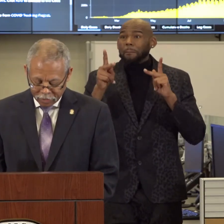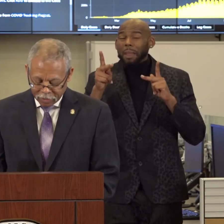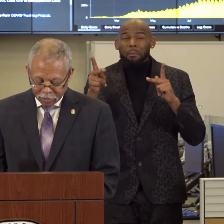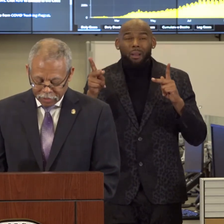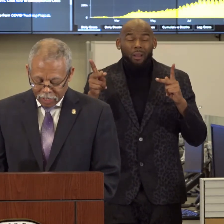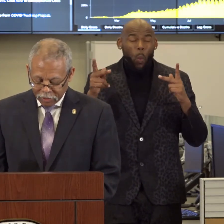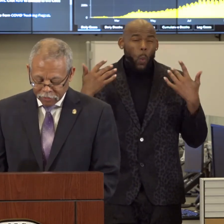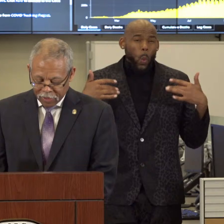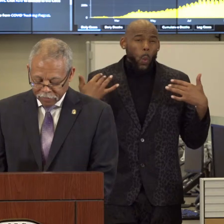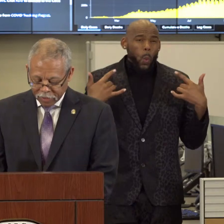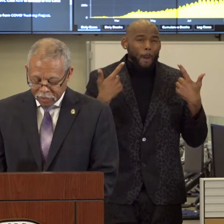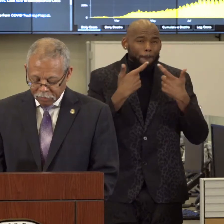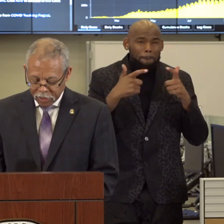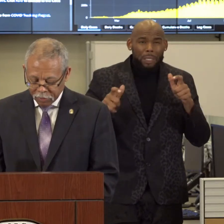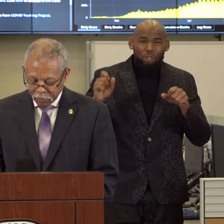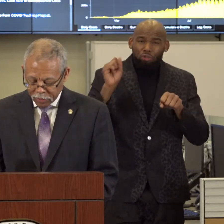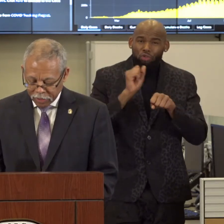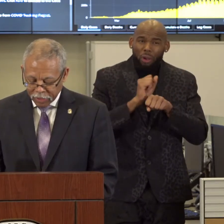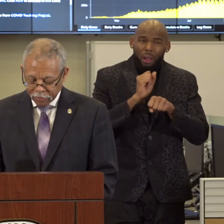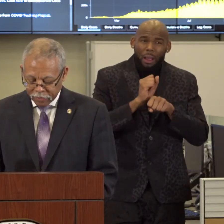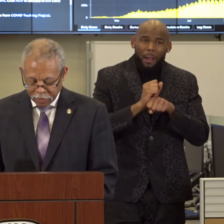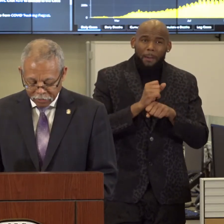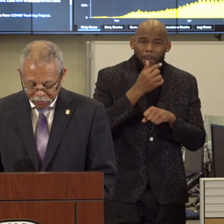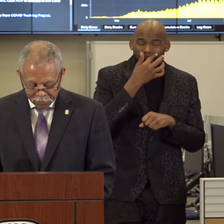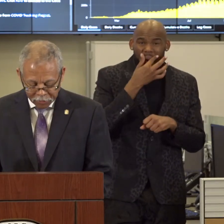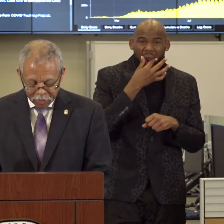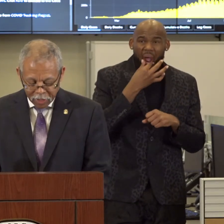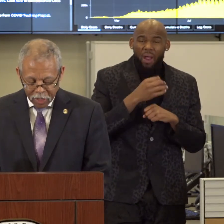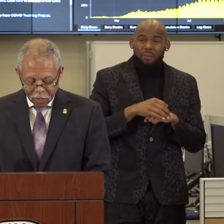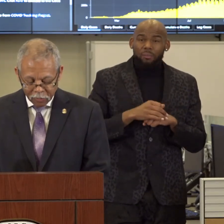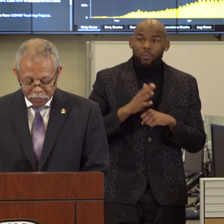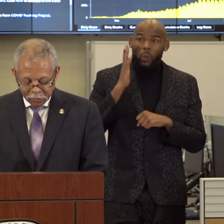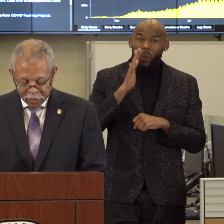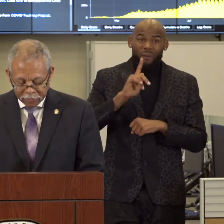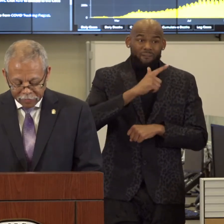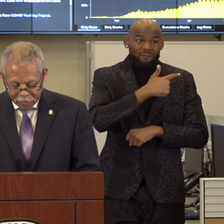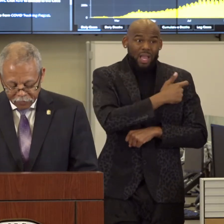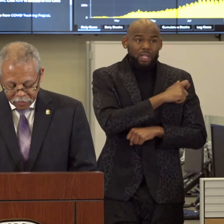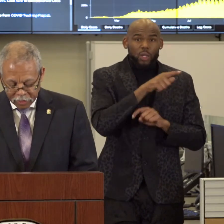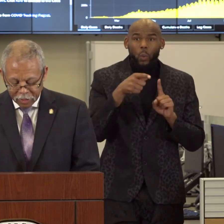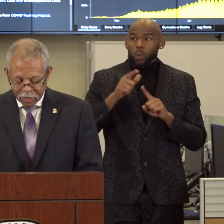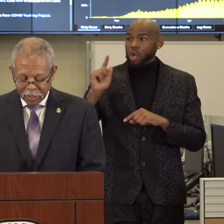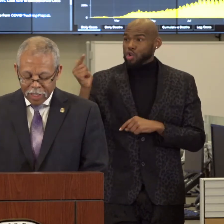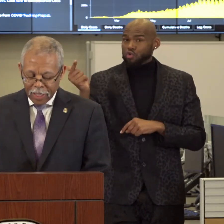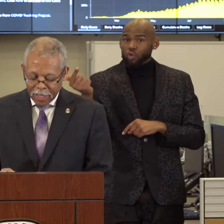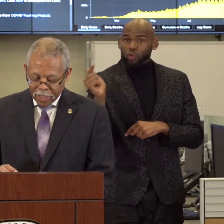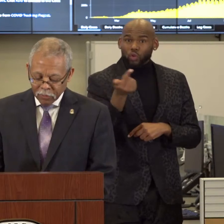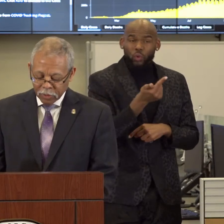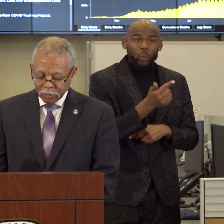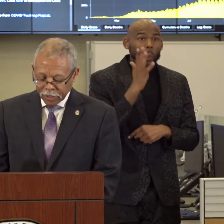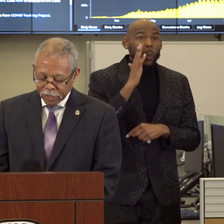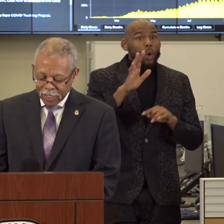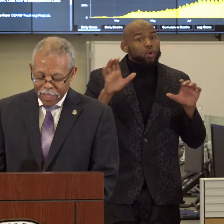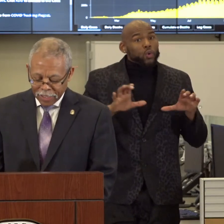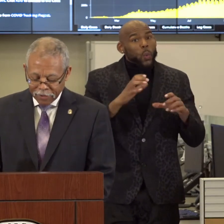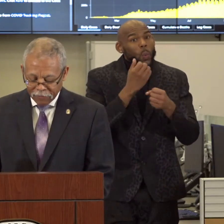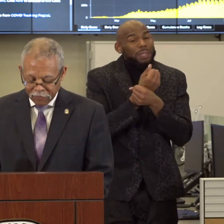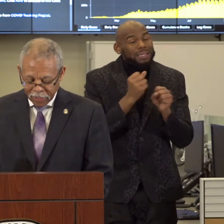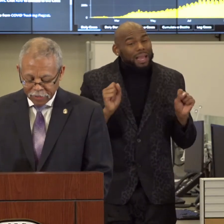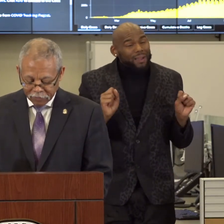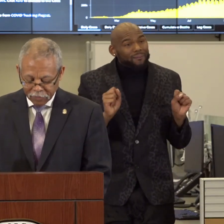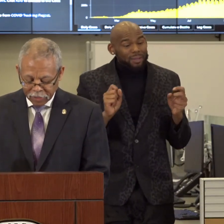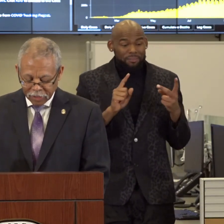task. The county is vaccinating people when it is their turn, and we're doing it safely, equitably,